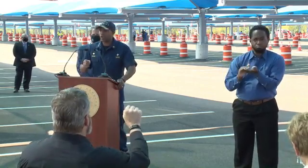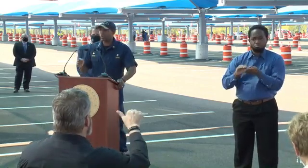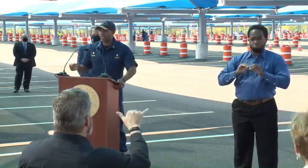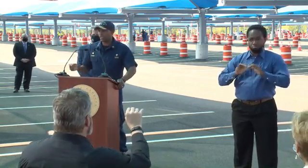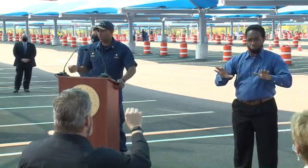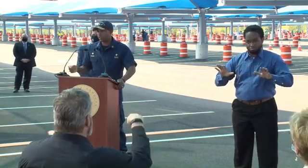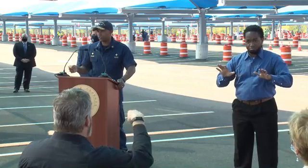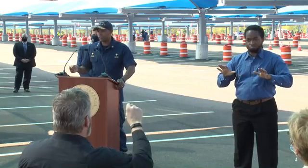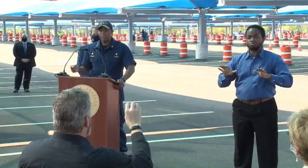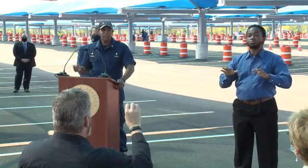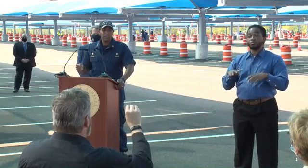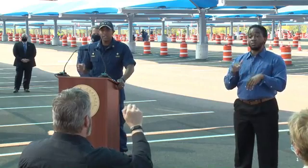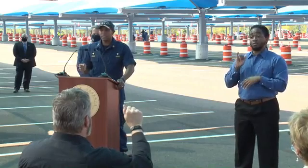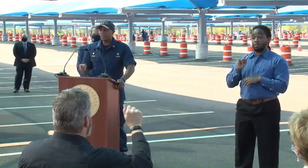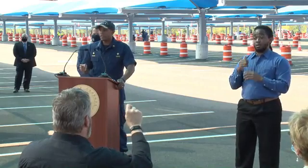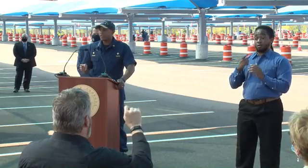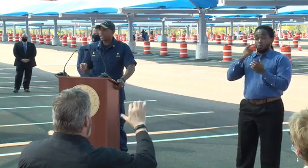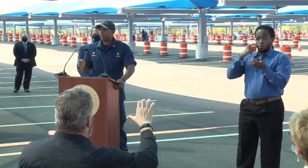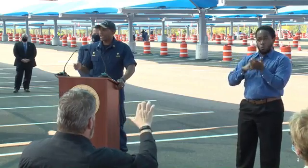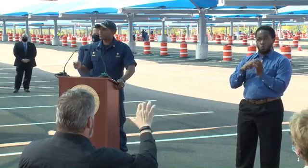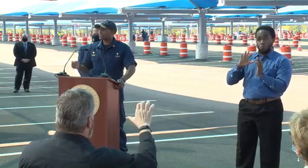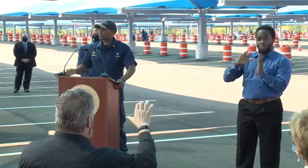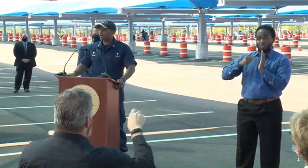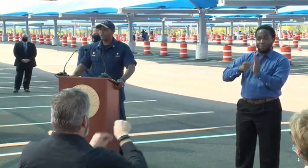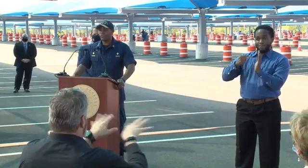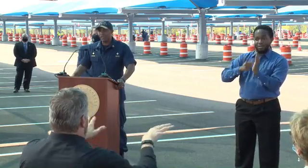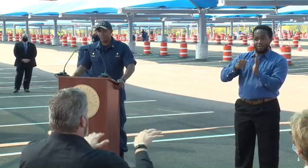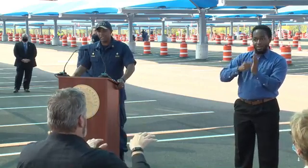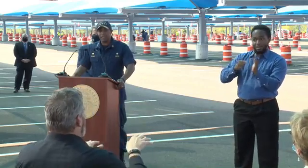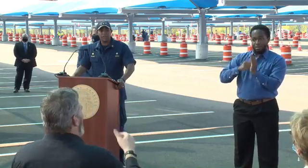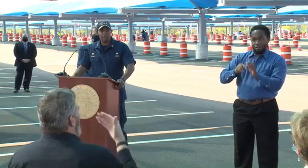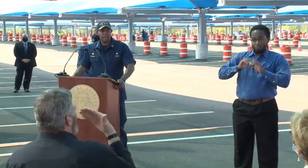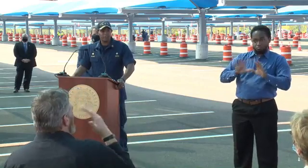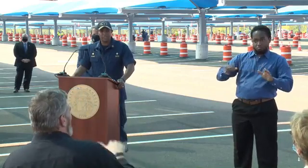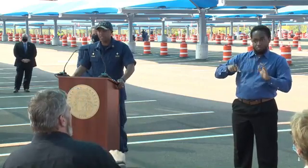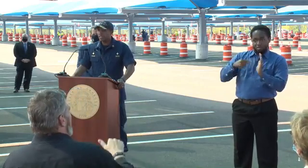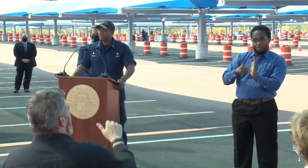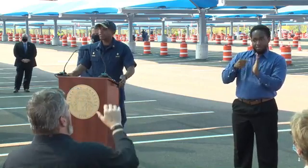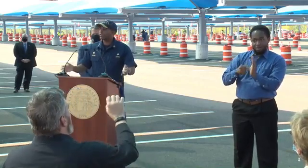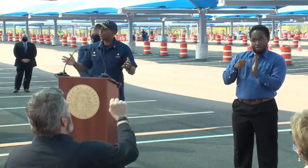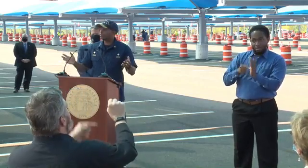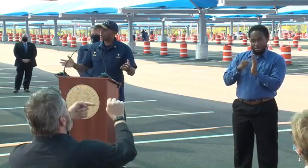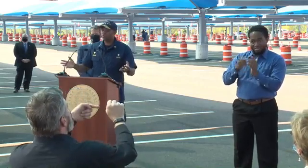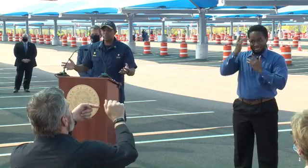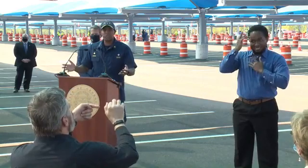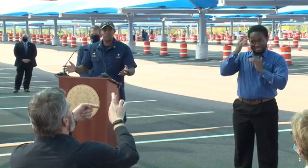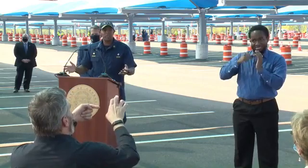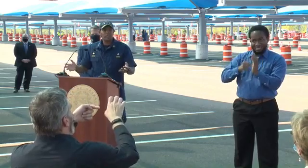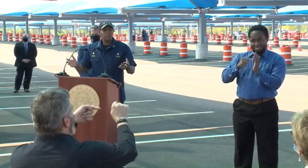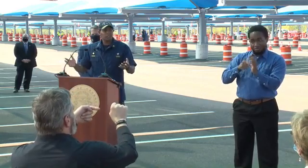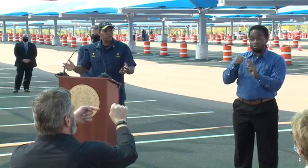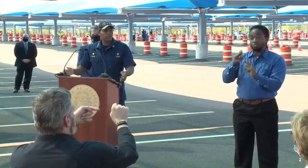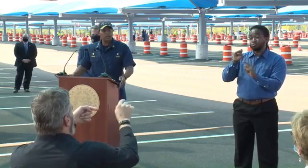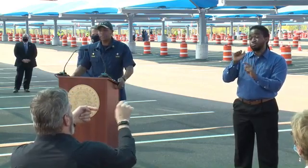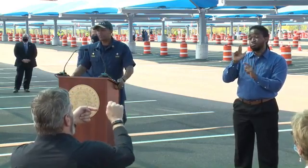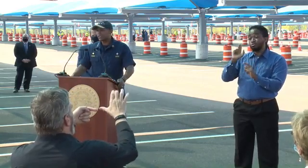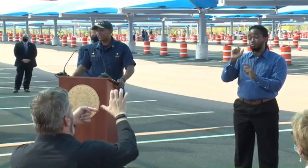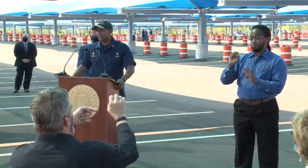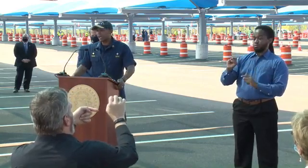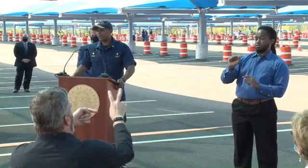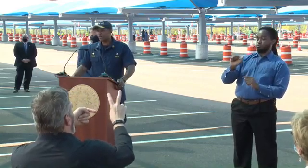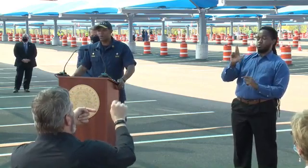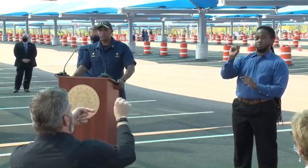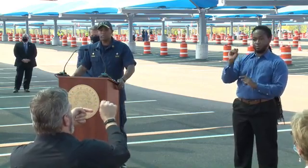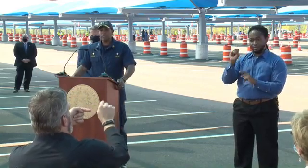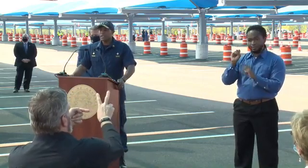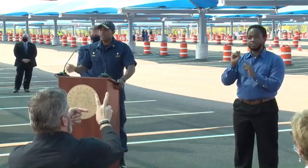SARS-CoV-2, is what we're dealing with. And that virus is part of a family of viruses that include MERS, SARS, and